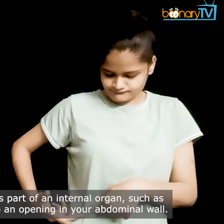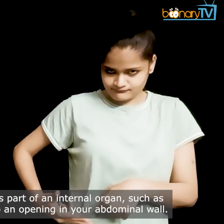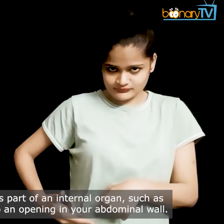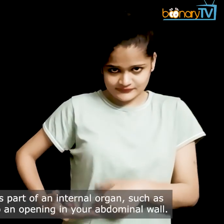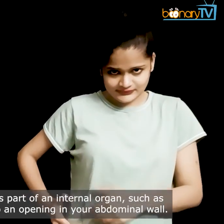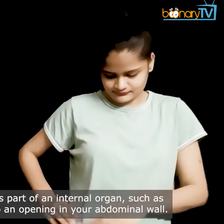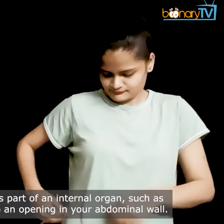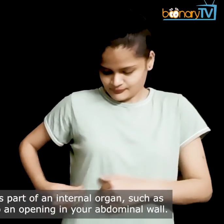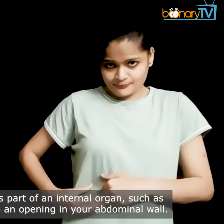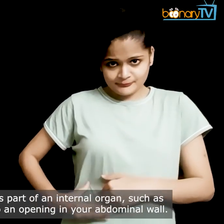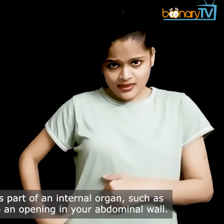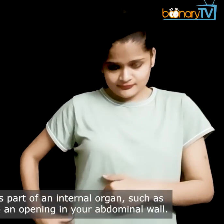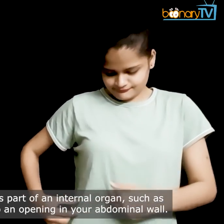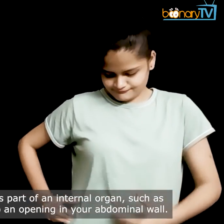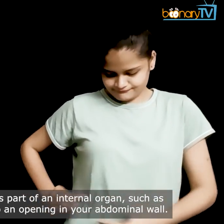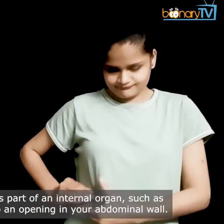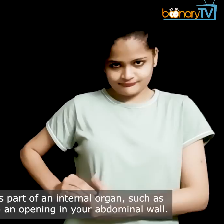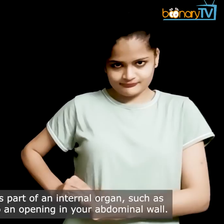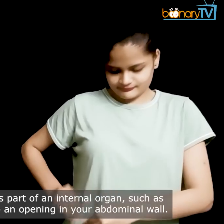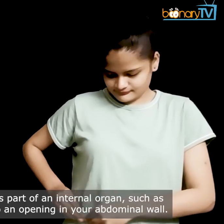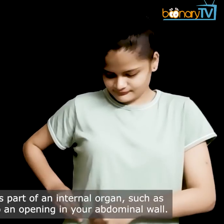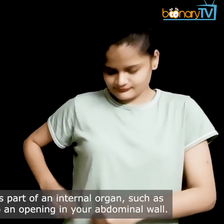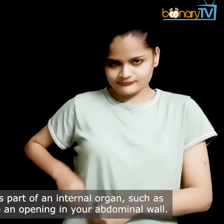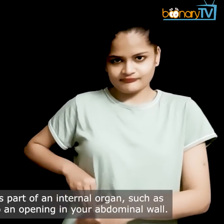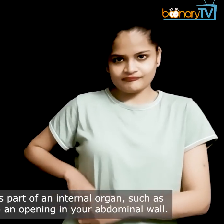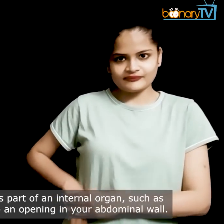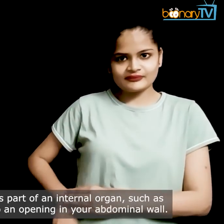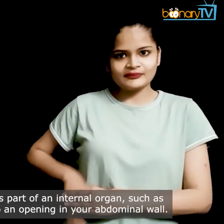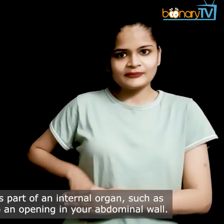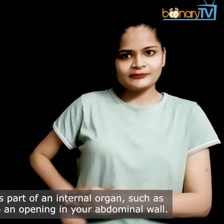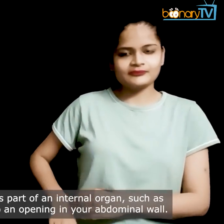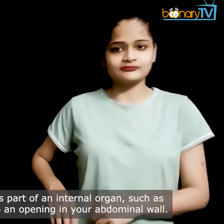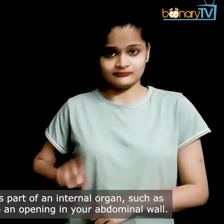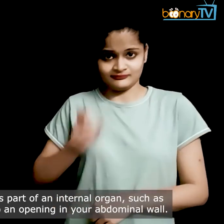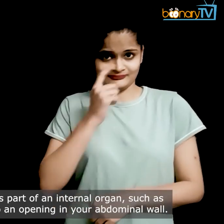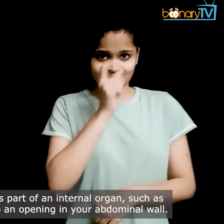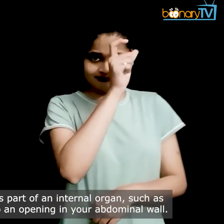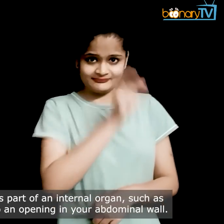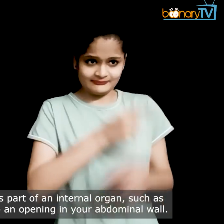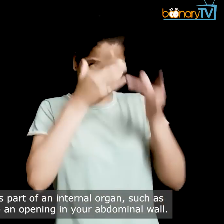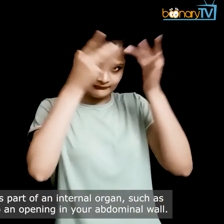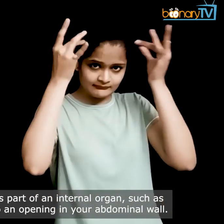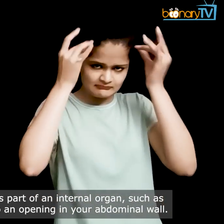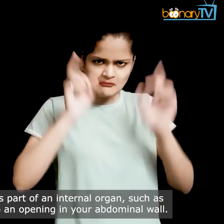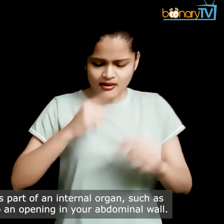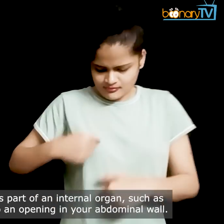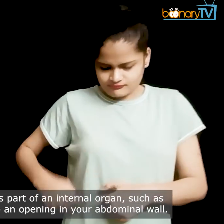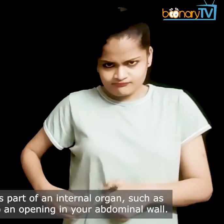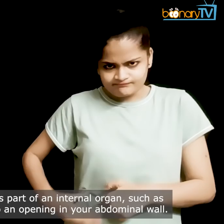the surgeon takes part of an internal organ such as the bowel and connects it to an opening in your abdominal